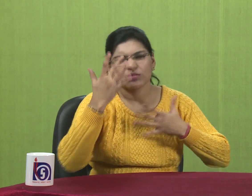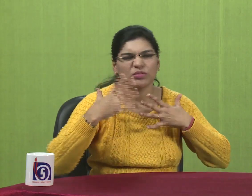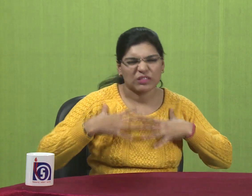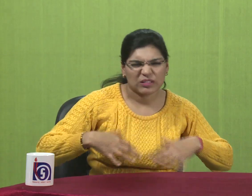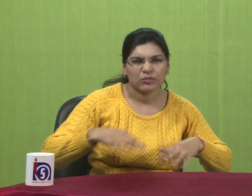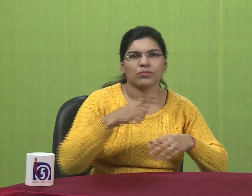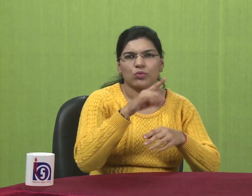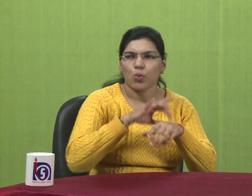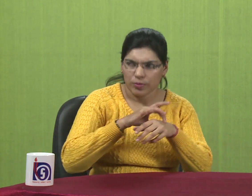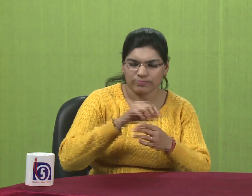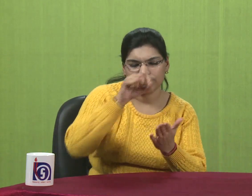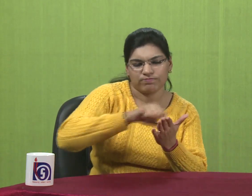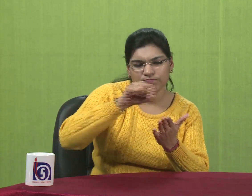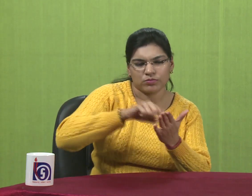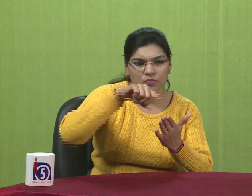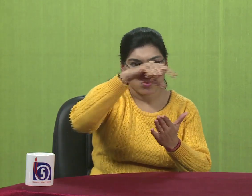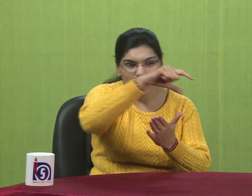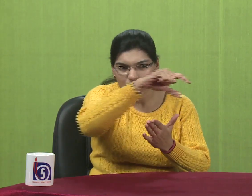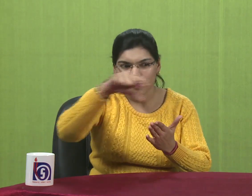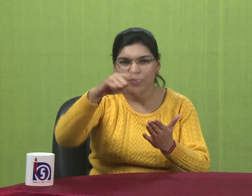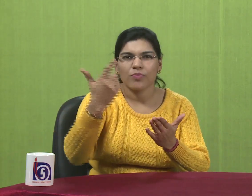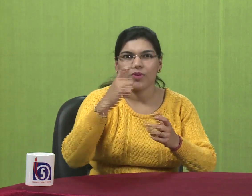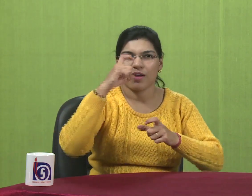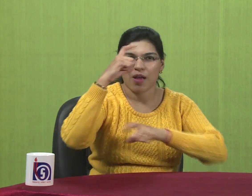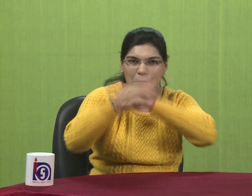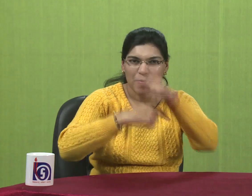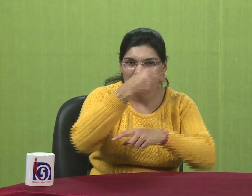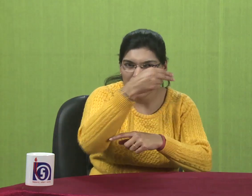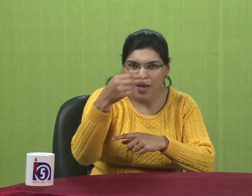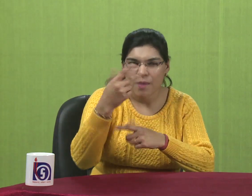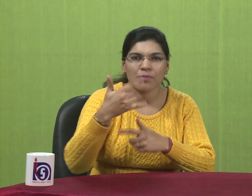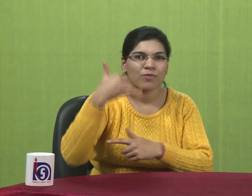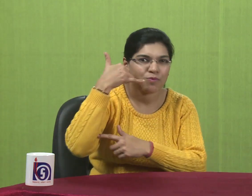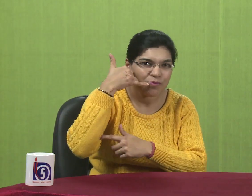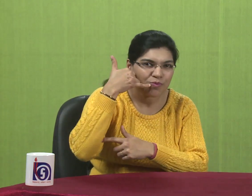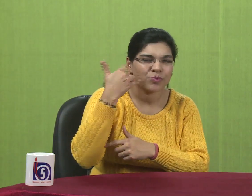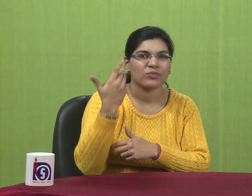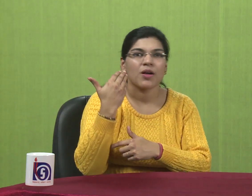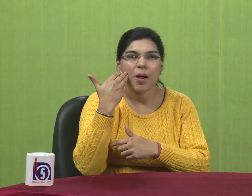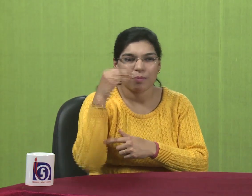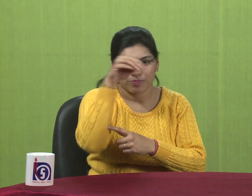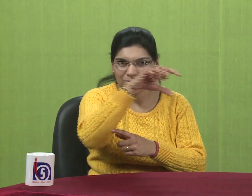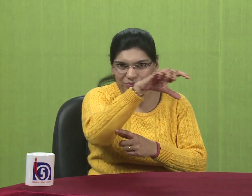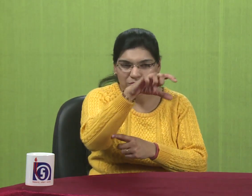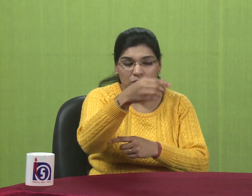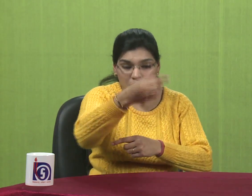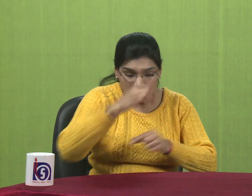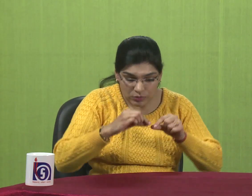you tell them that you're sick and they write, so when they have the heading, their name of the